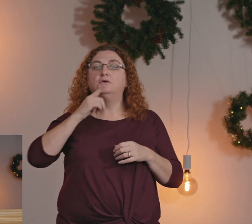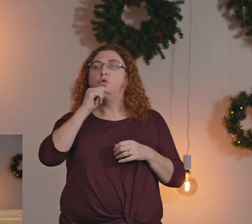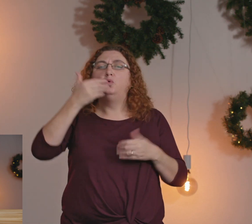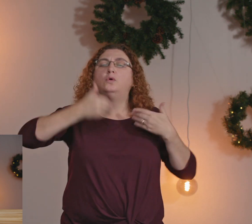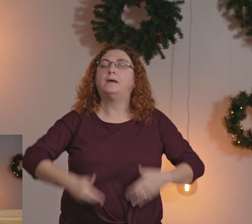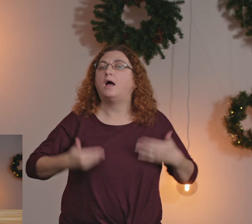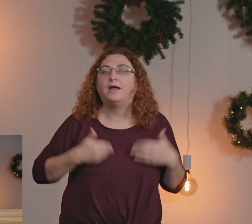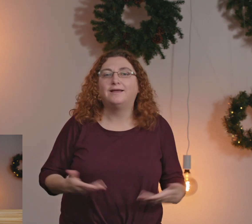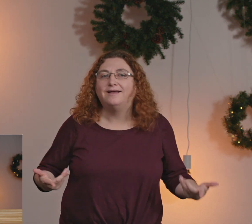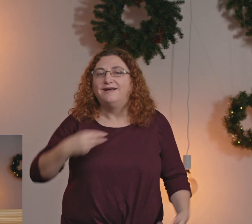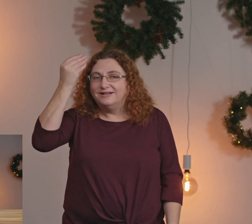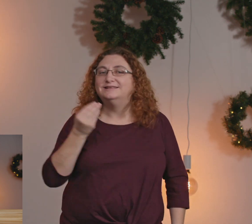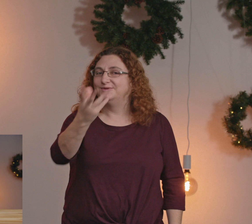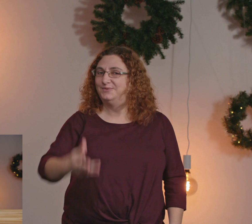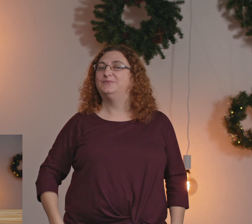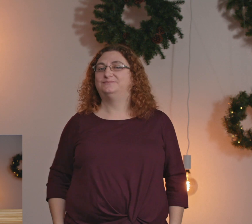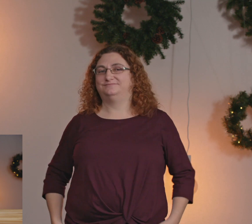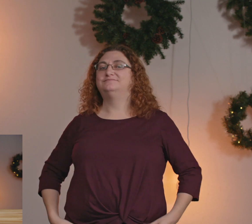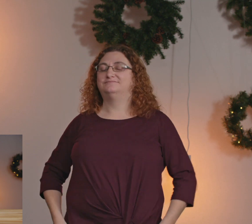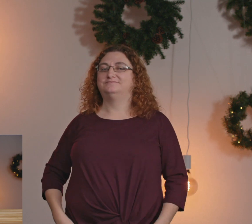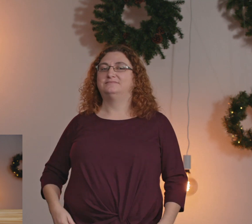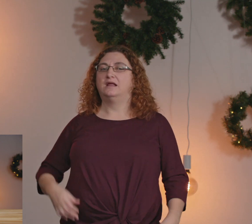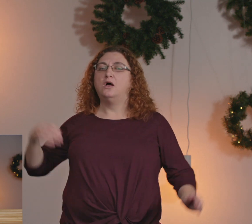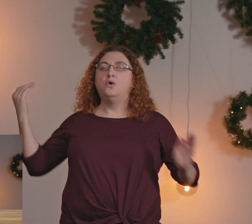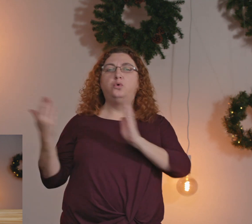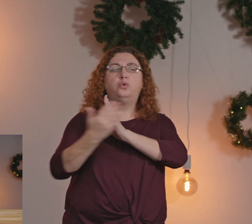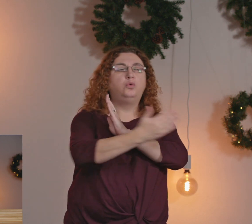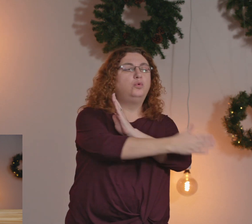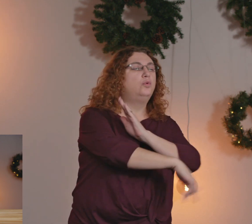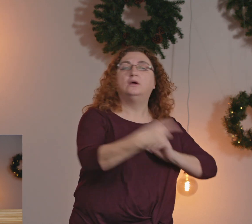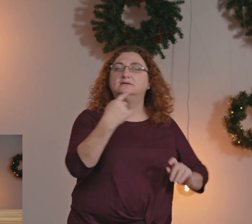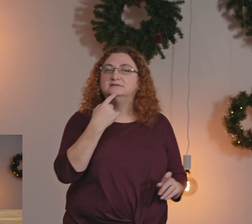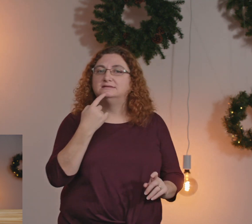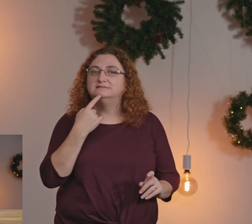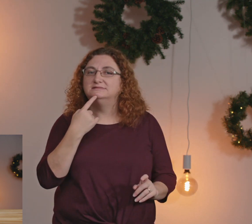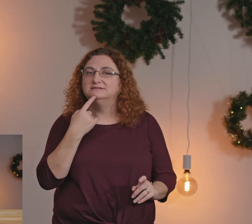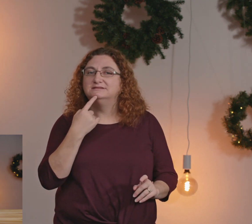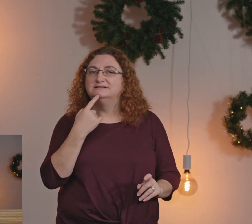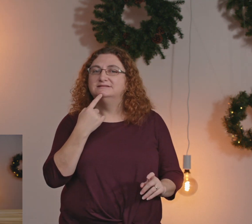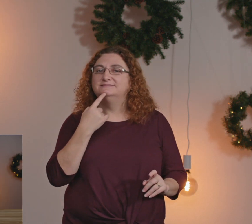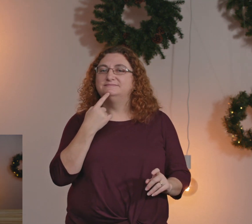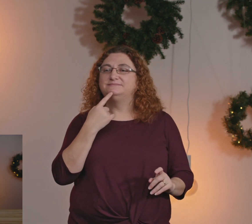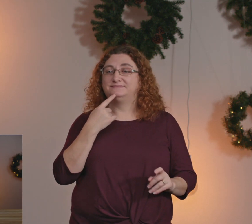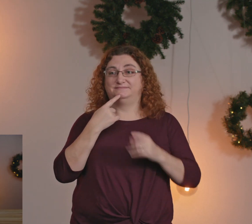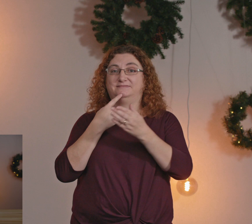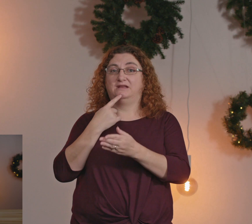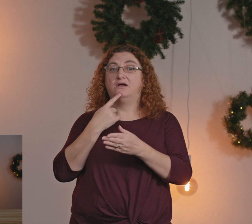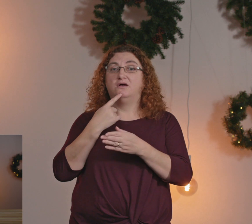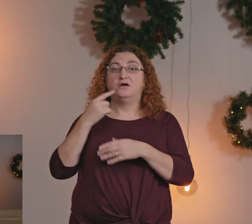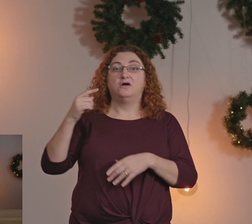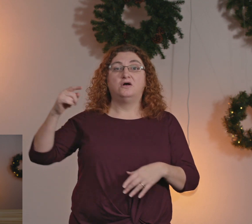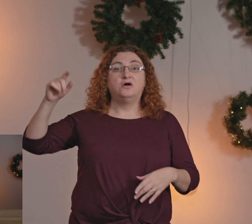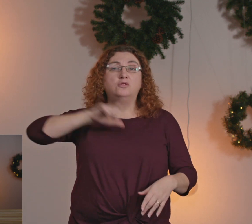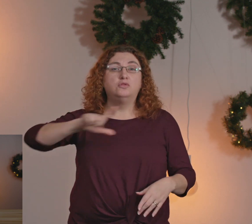want to know what I'm like, says God to Moses as he passes by? Exodus 34, verse 5. Then the Lord came down in